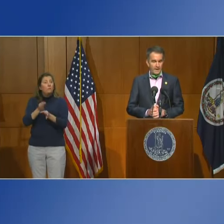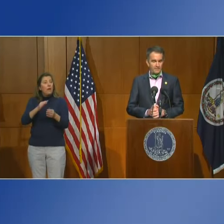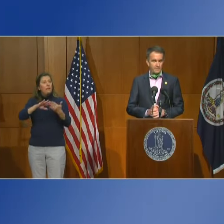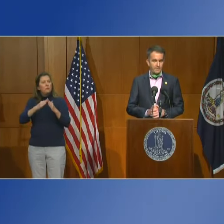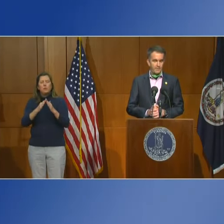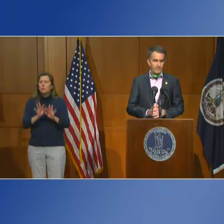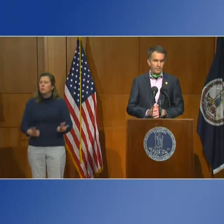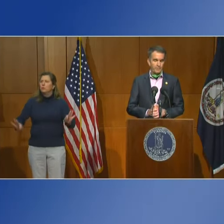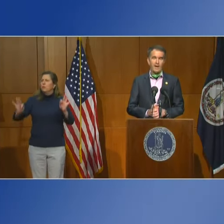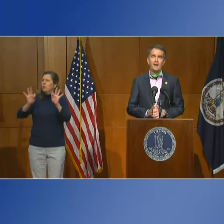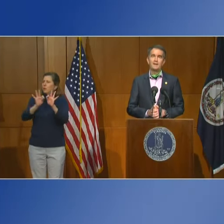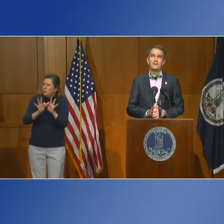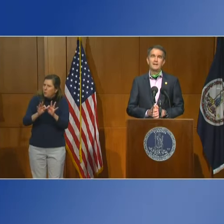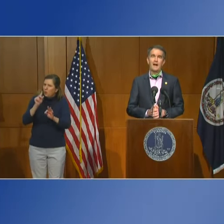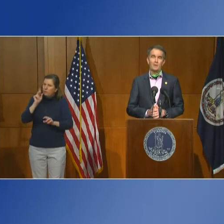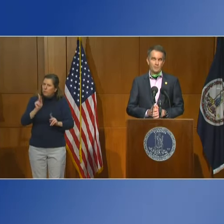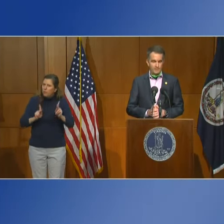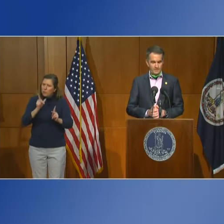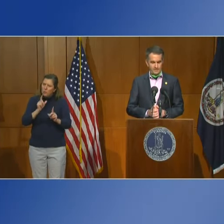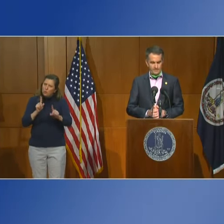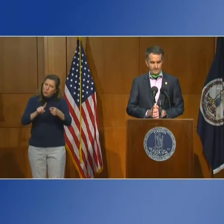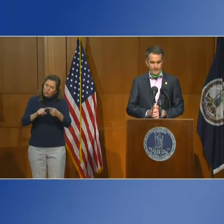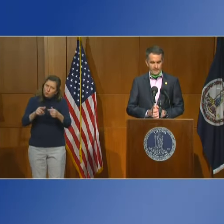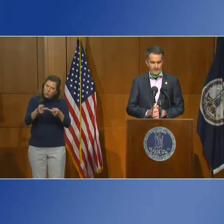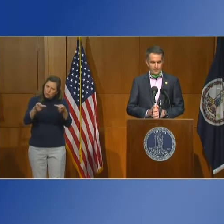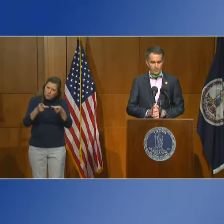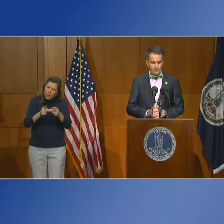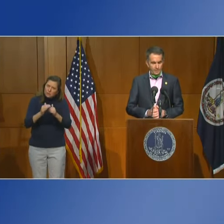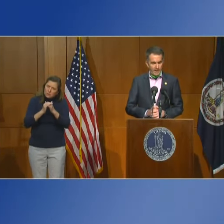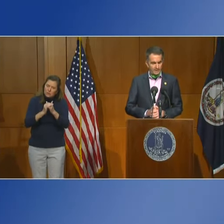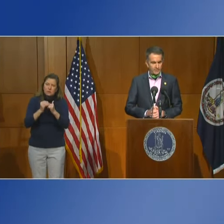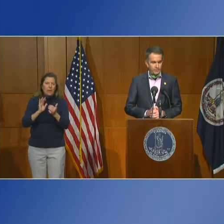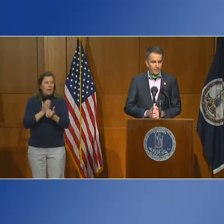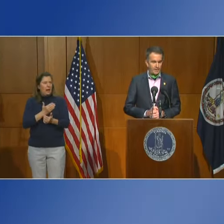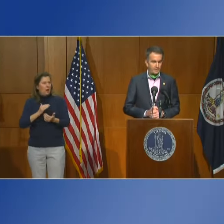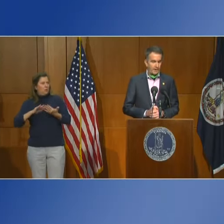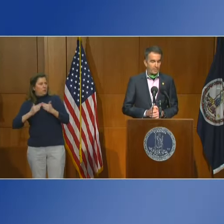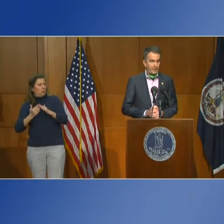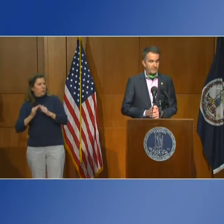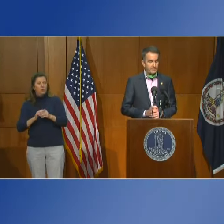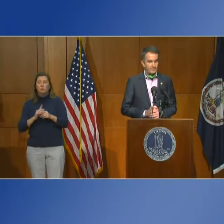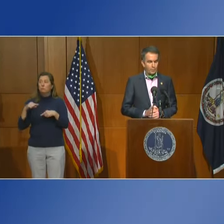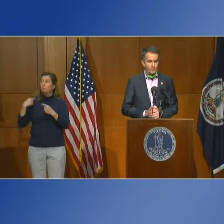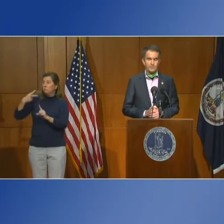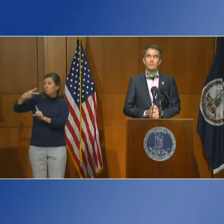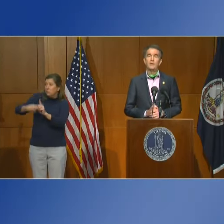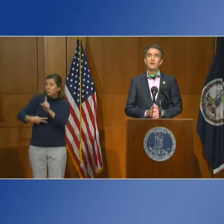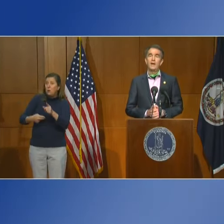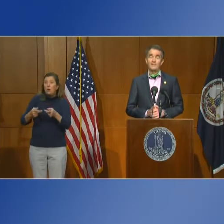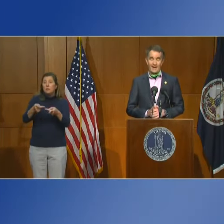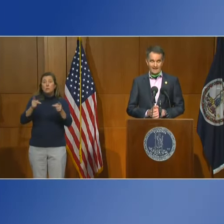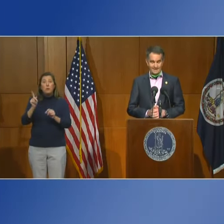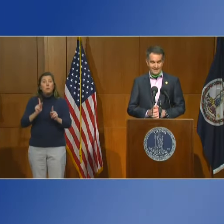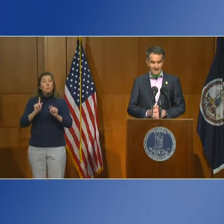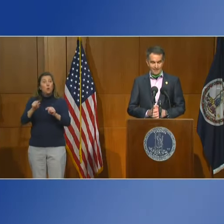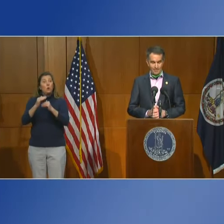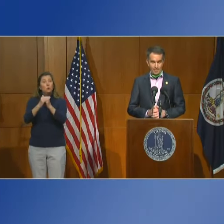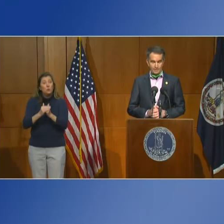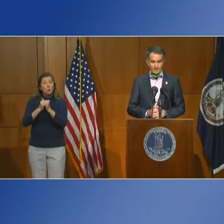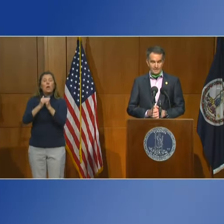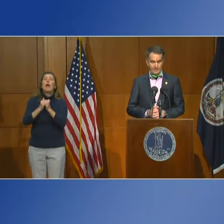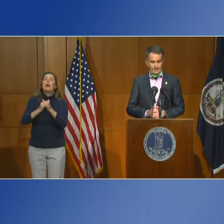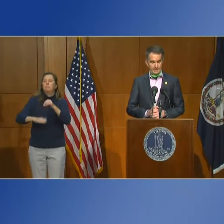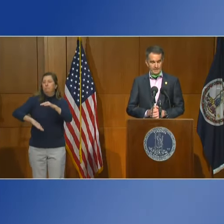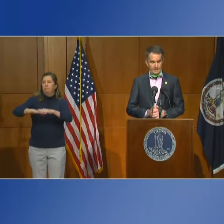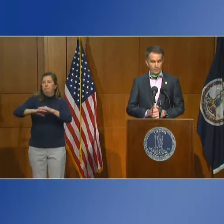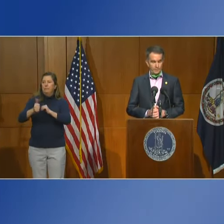in the lives of their members and in our communities. During the past 2 months, our places of worship have had a